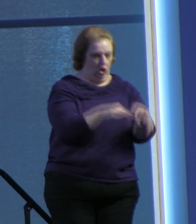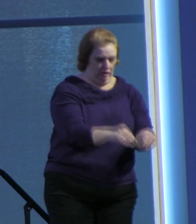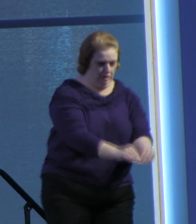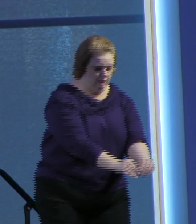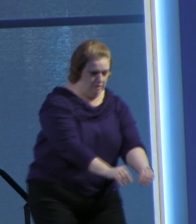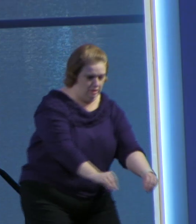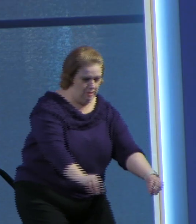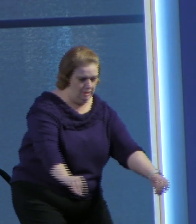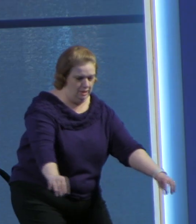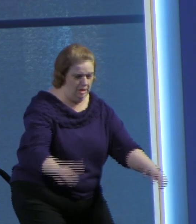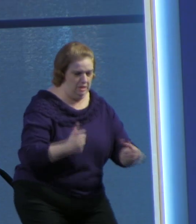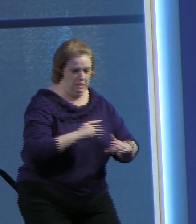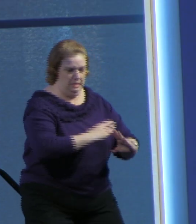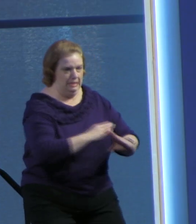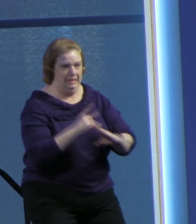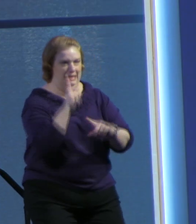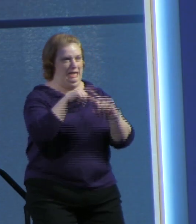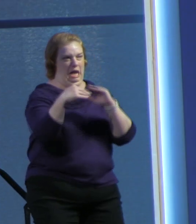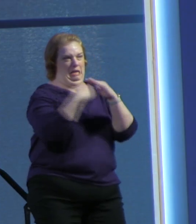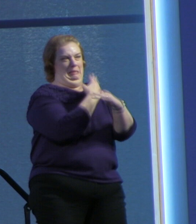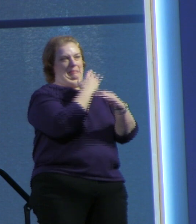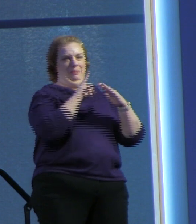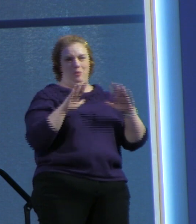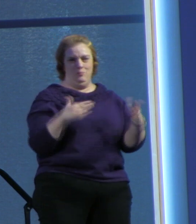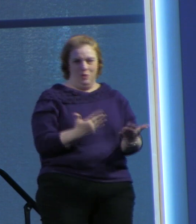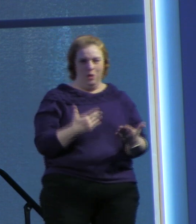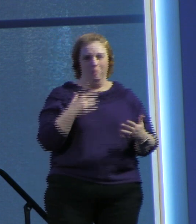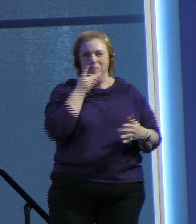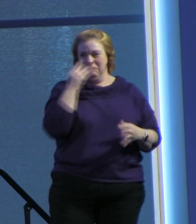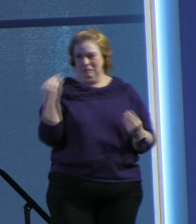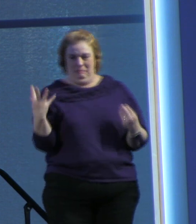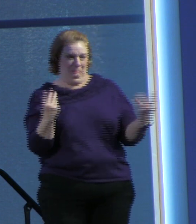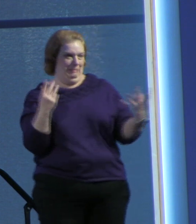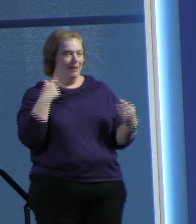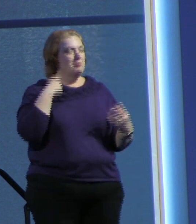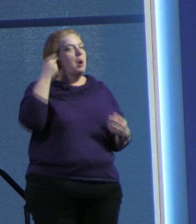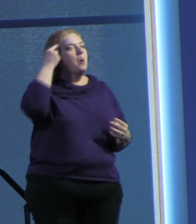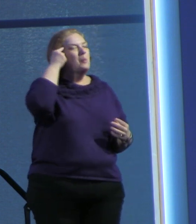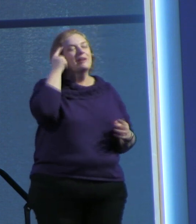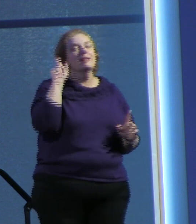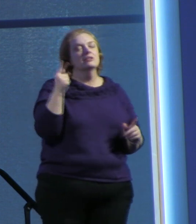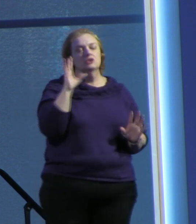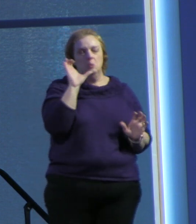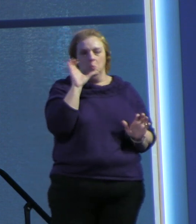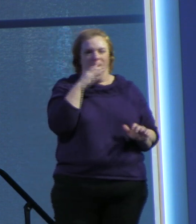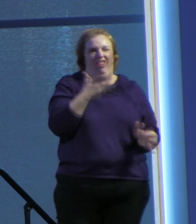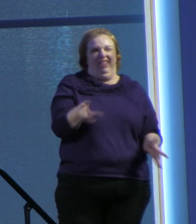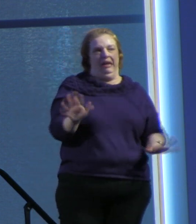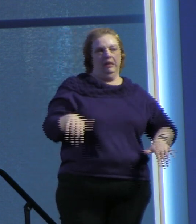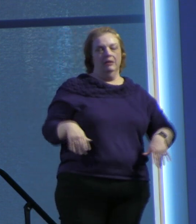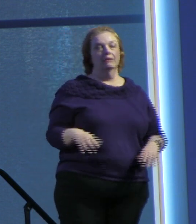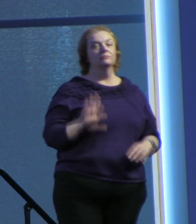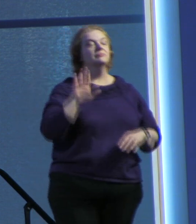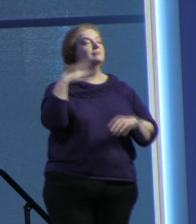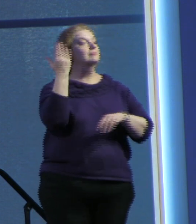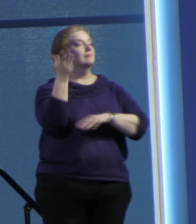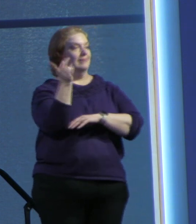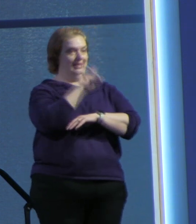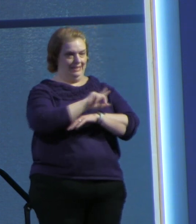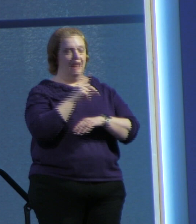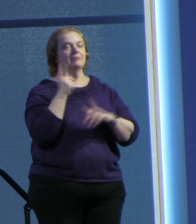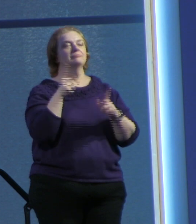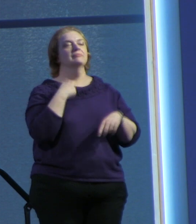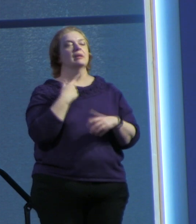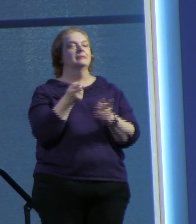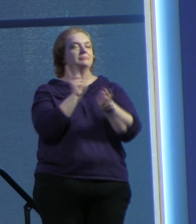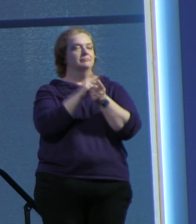we can do so Sven doesn't come back. But we kept thinking this was just this weird thing. Well, the next day we go and we